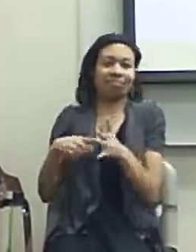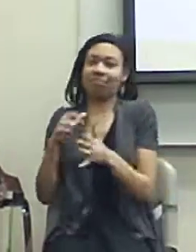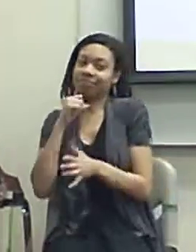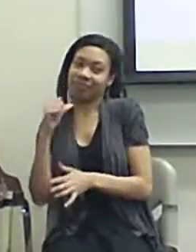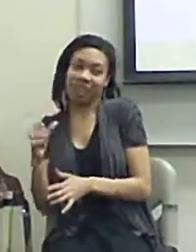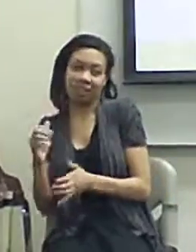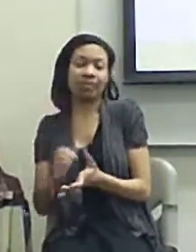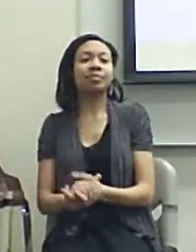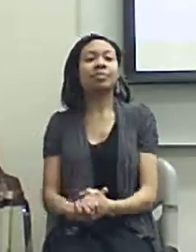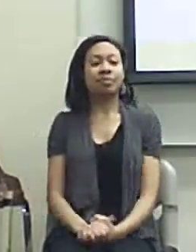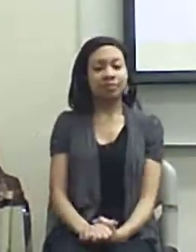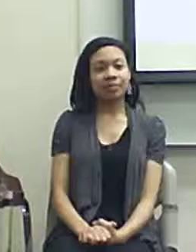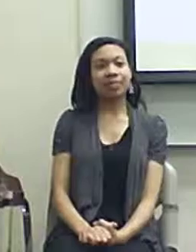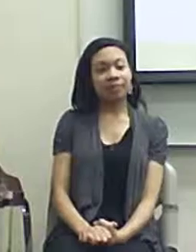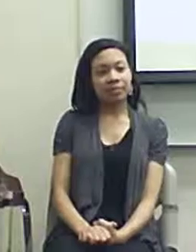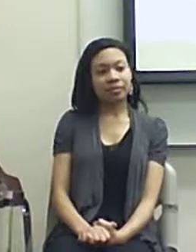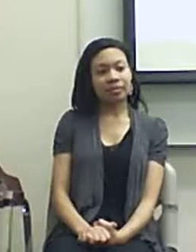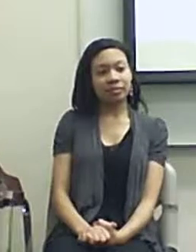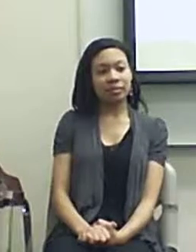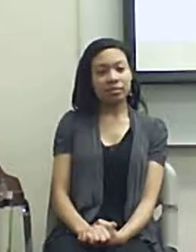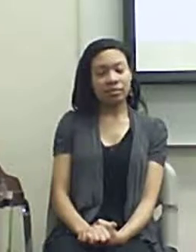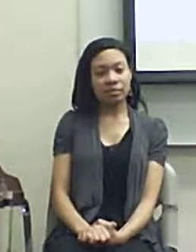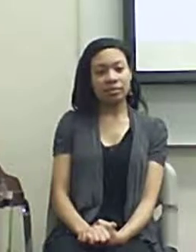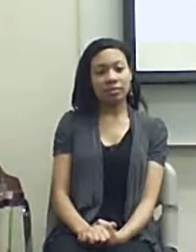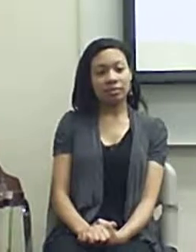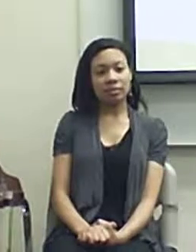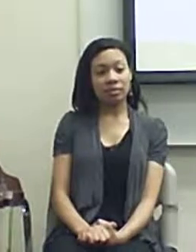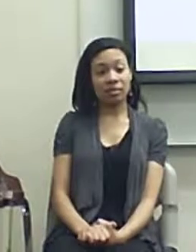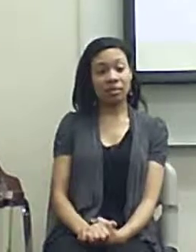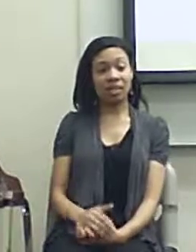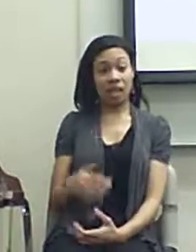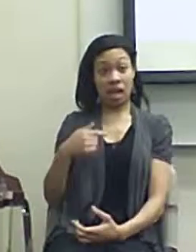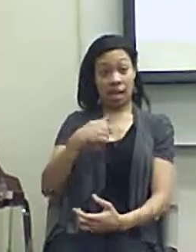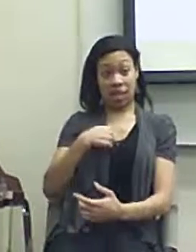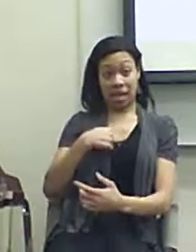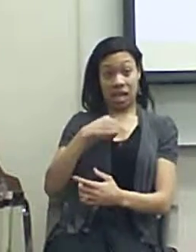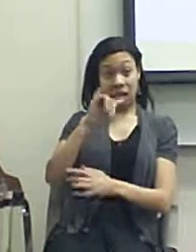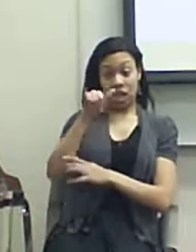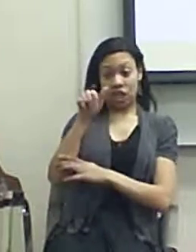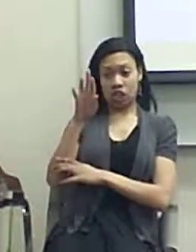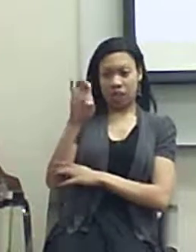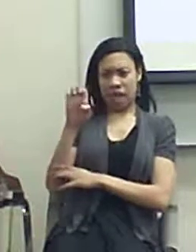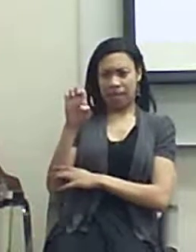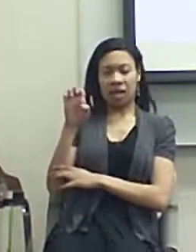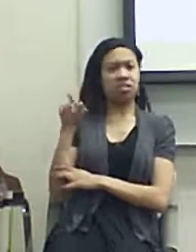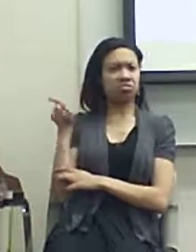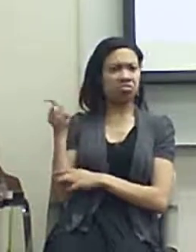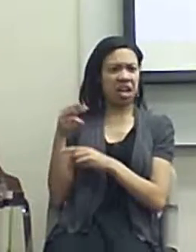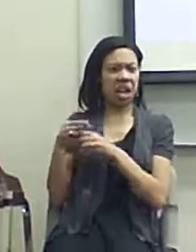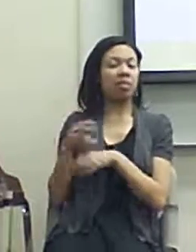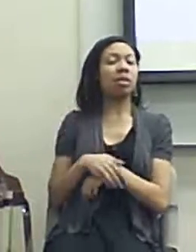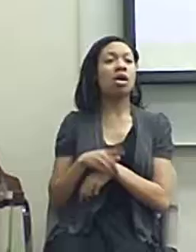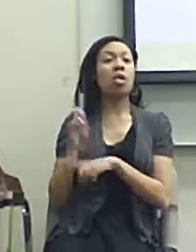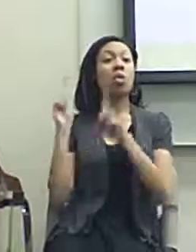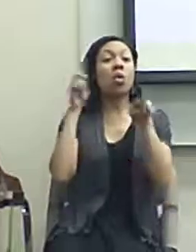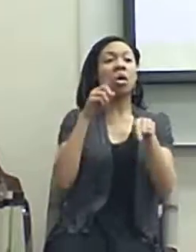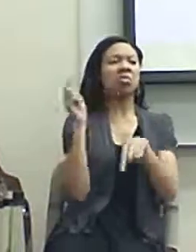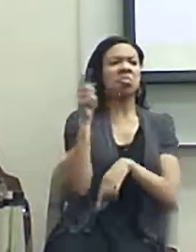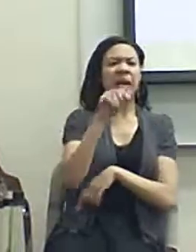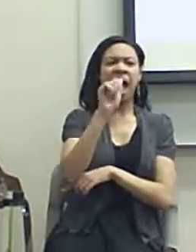I don't know how much of it you have heard, but myself and Jamie Garrison are going back down to Alabama in the 3rd week of April, and we're